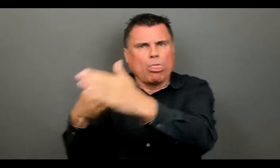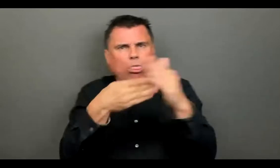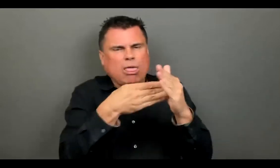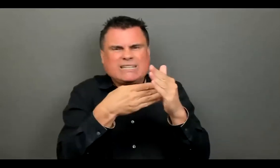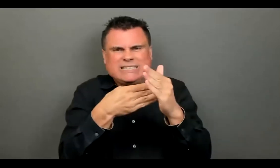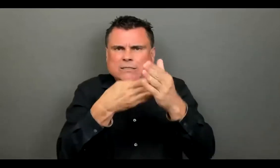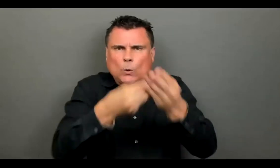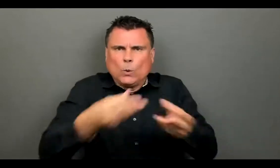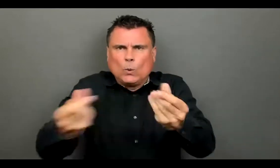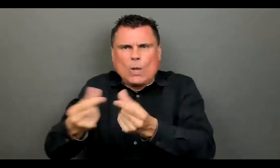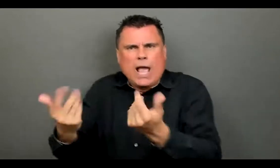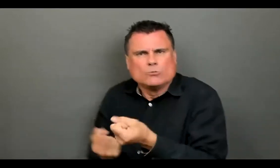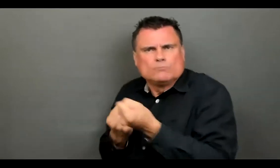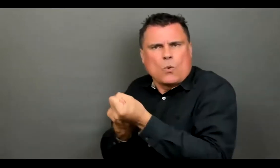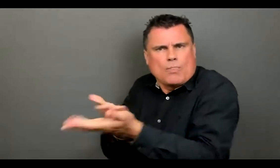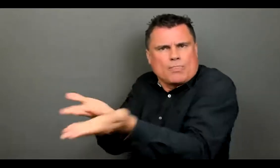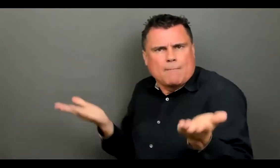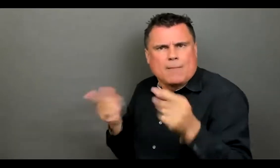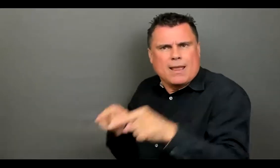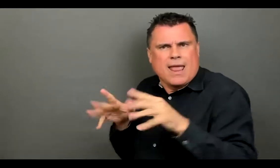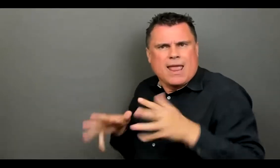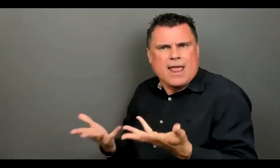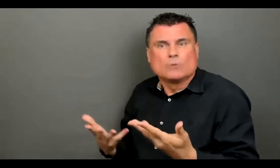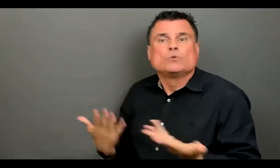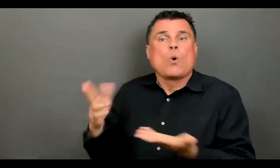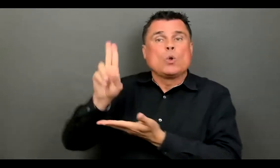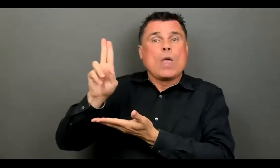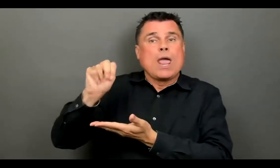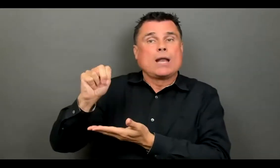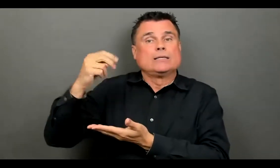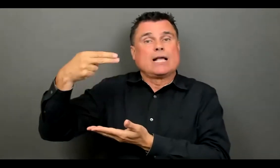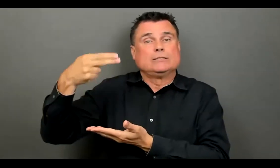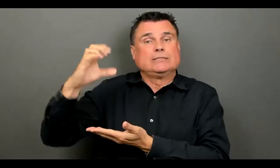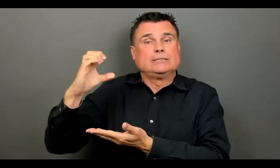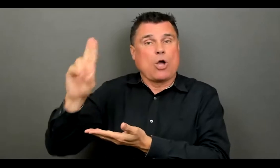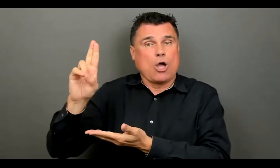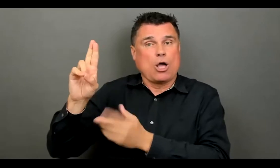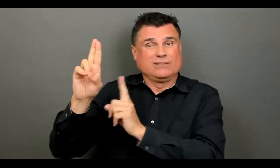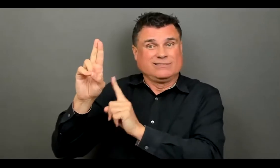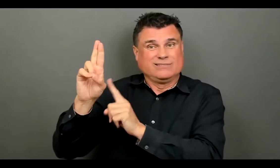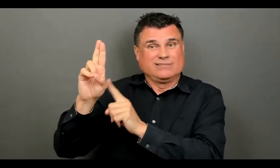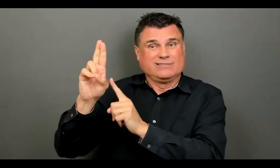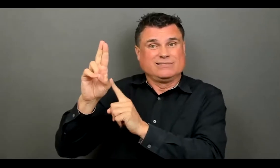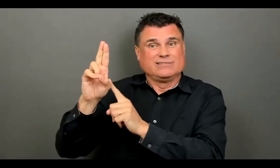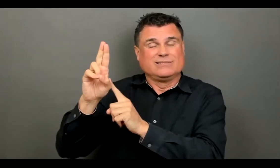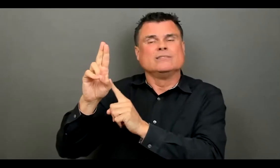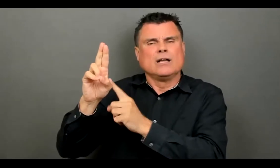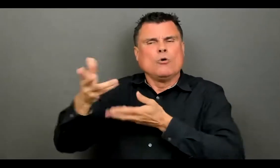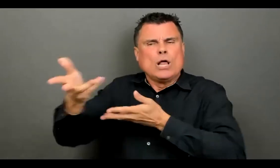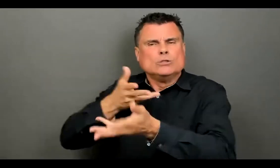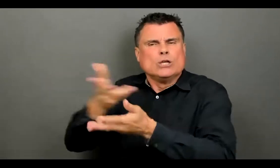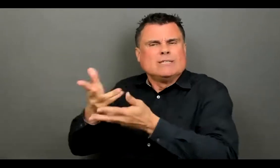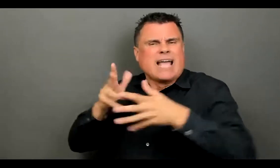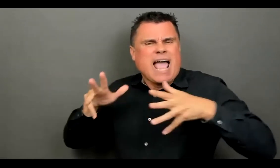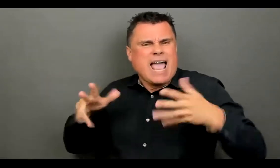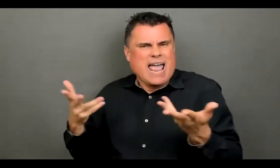video relay for UNHCR and Safaricom call centers as a service for the hearing impaired. And we also worked to